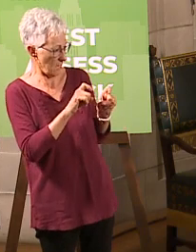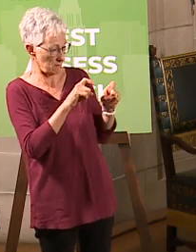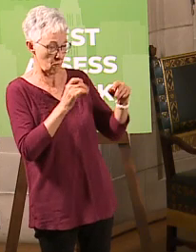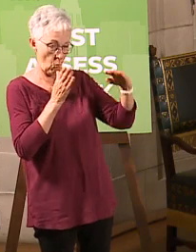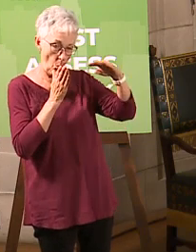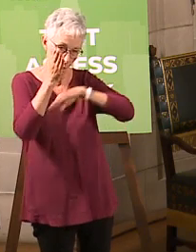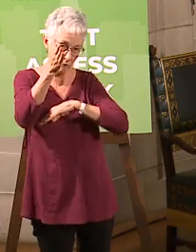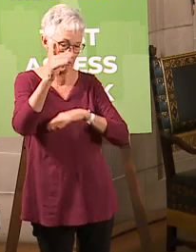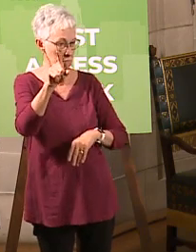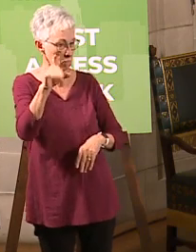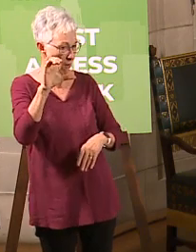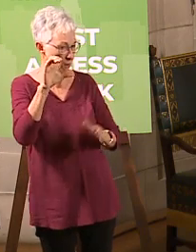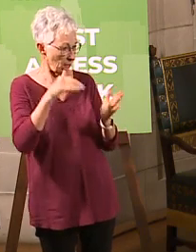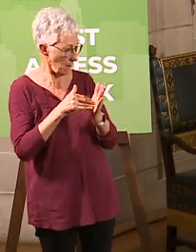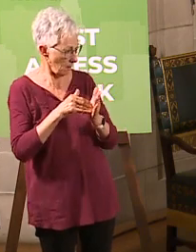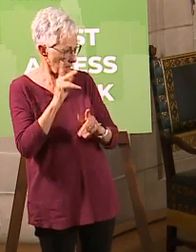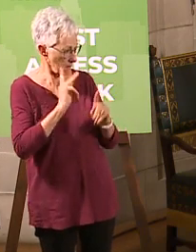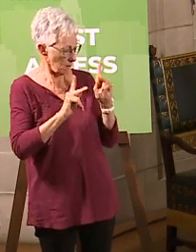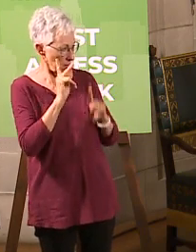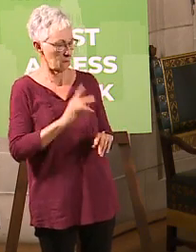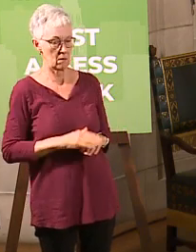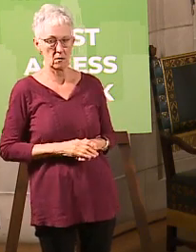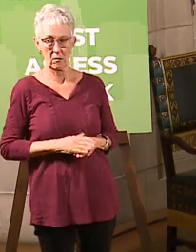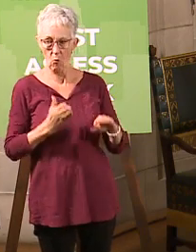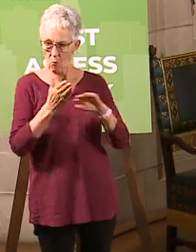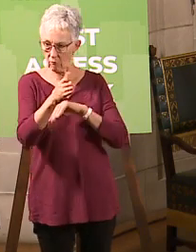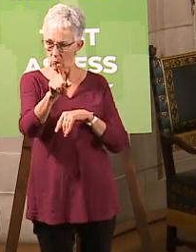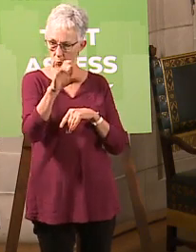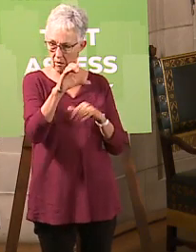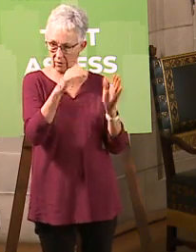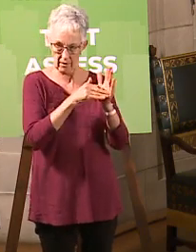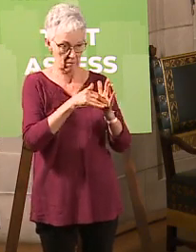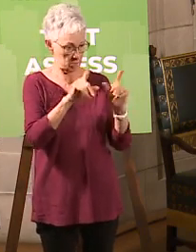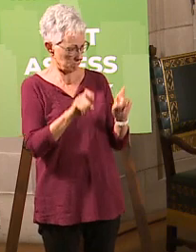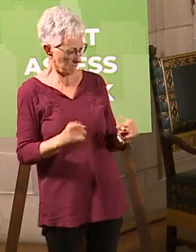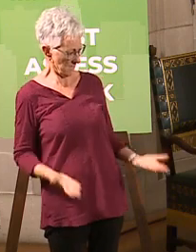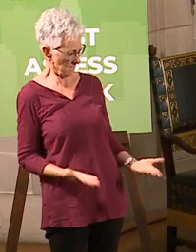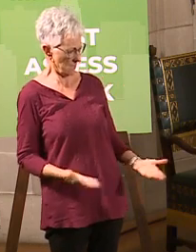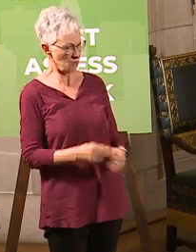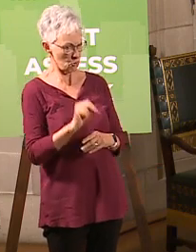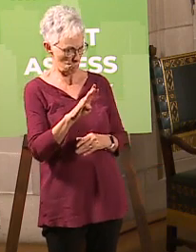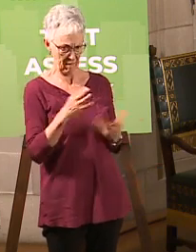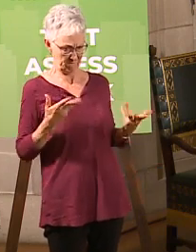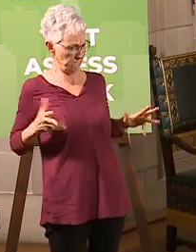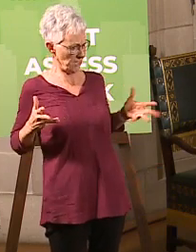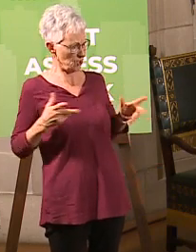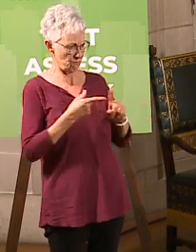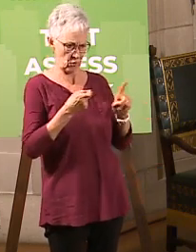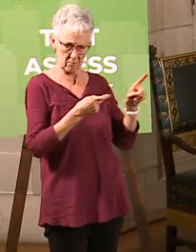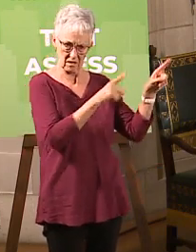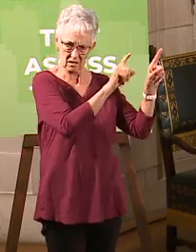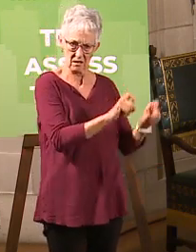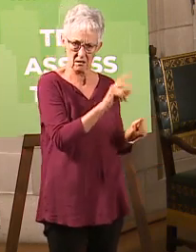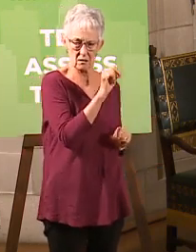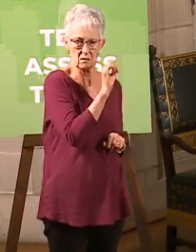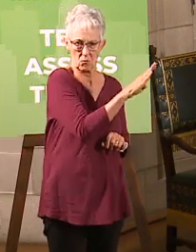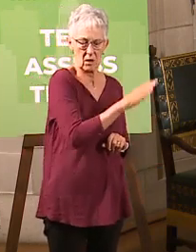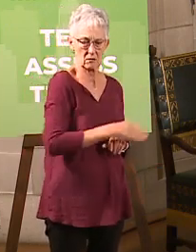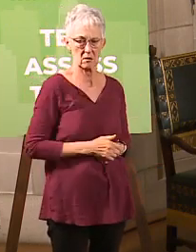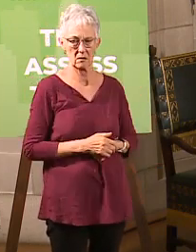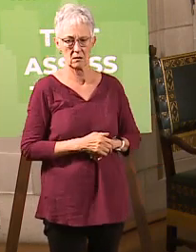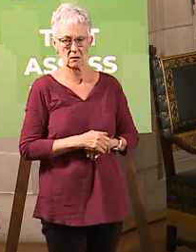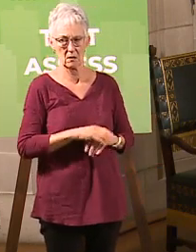that in as quickly as possible. So again, as we've talked about in the past, we wanted to make sure we had a solution that was going to work to increase